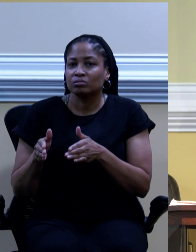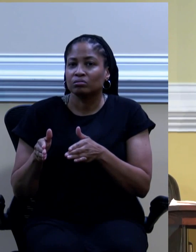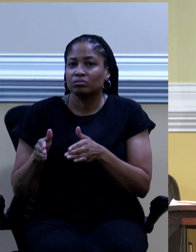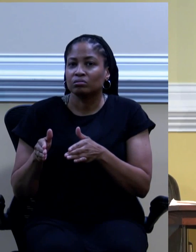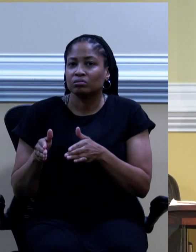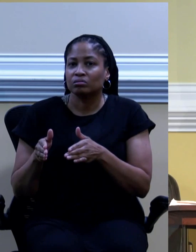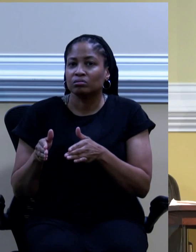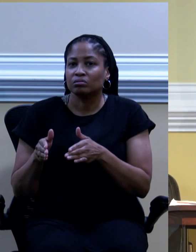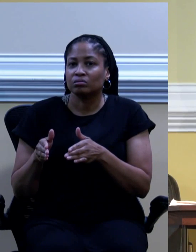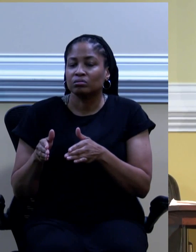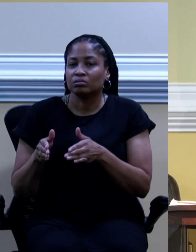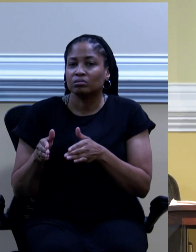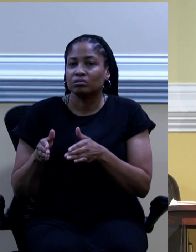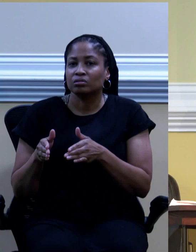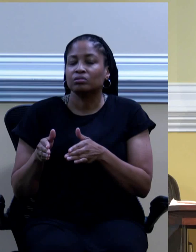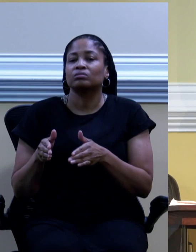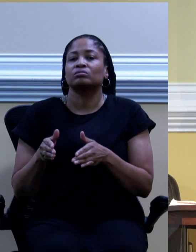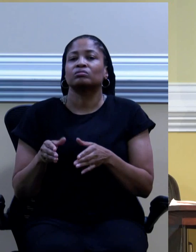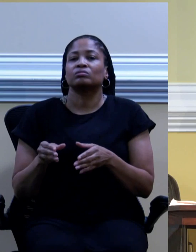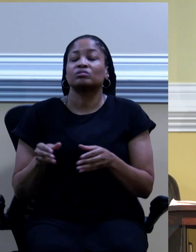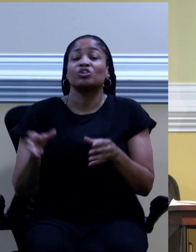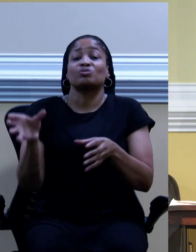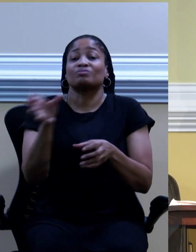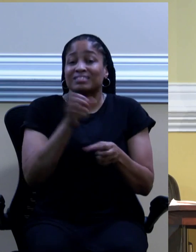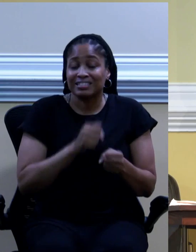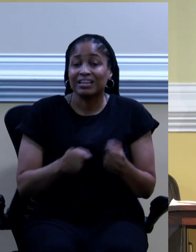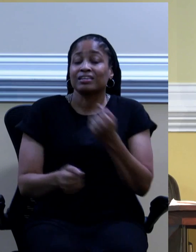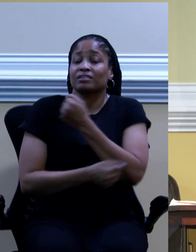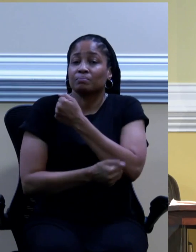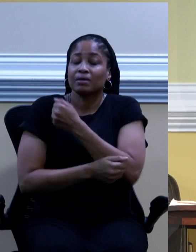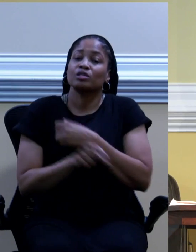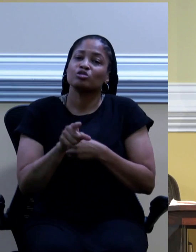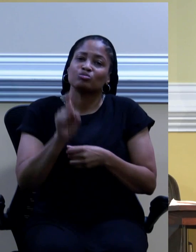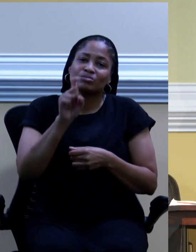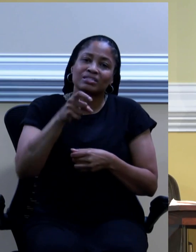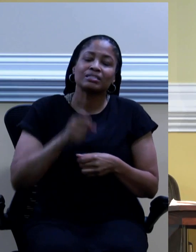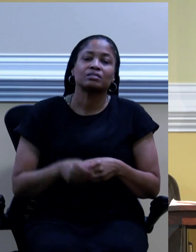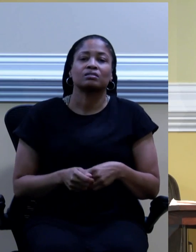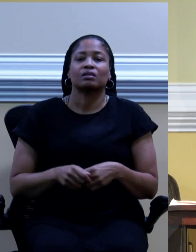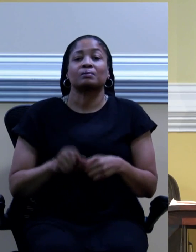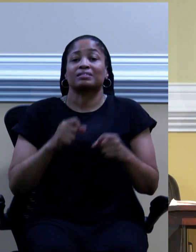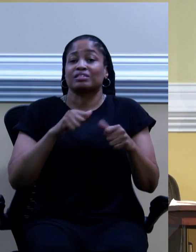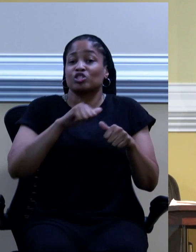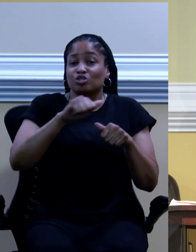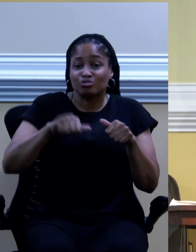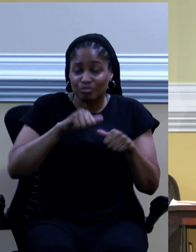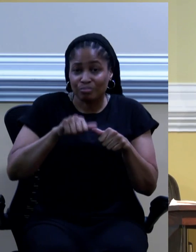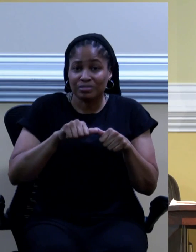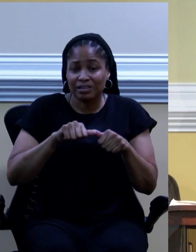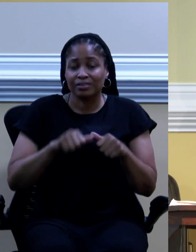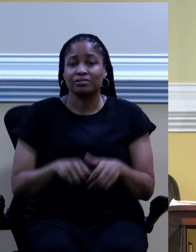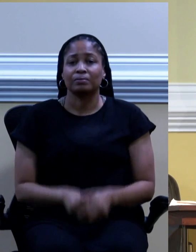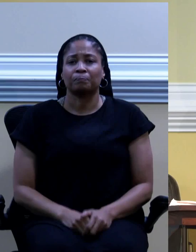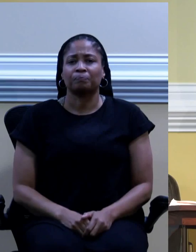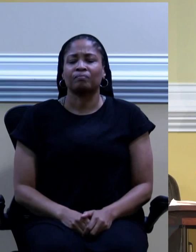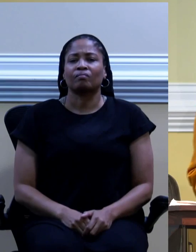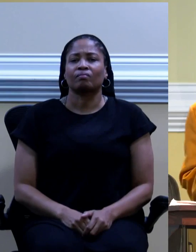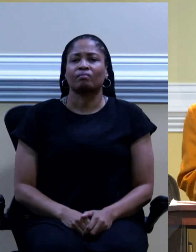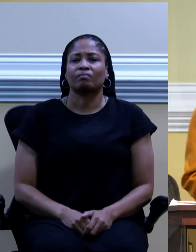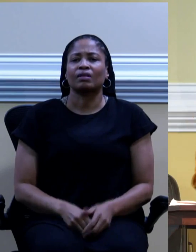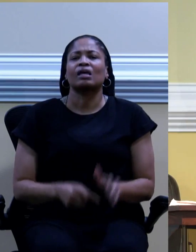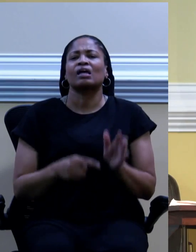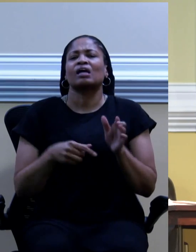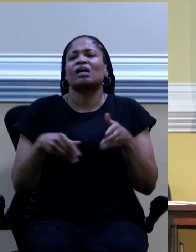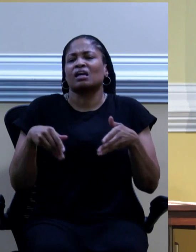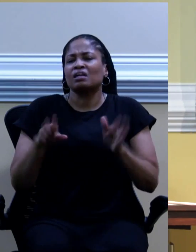to be circumcised. Now, let me show you the spiritual side of this. Just like